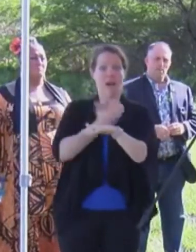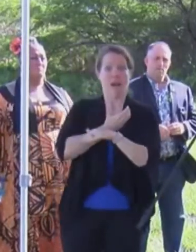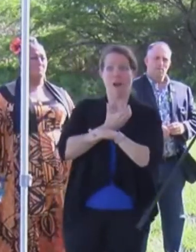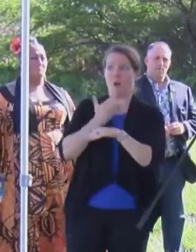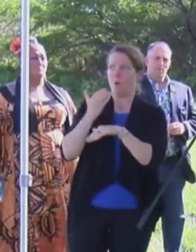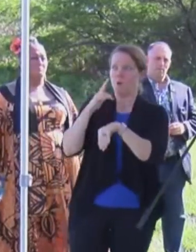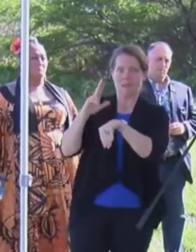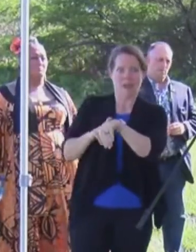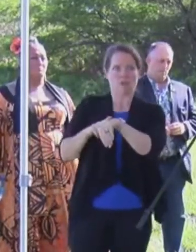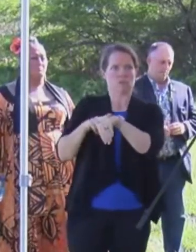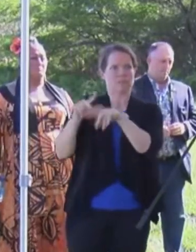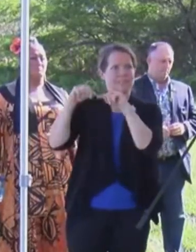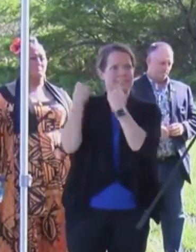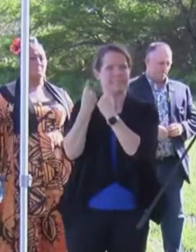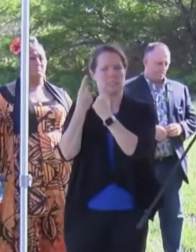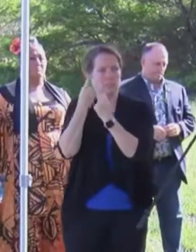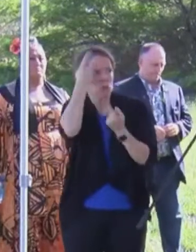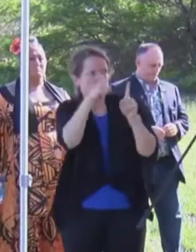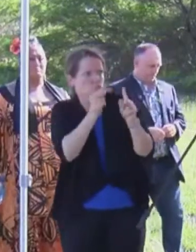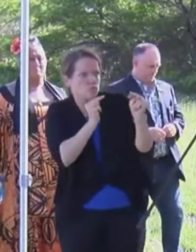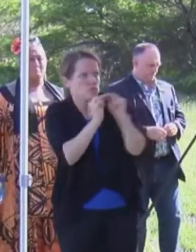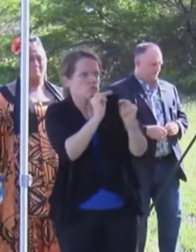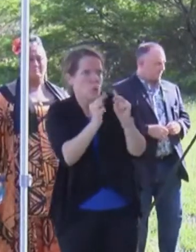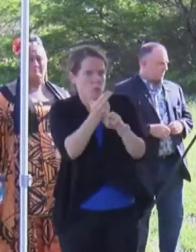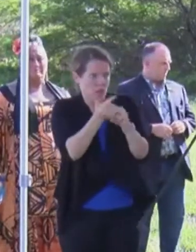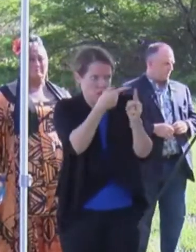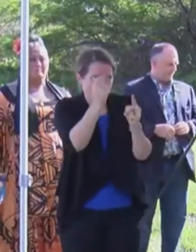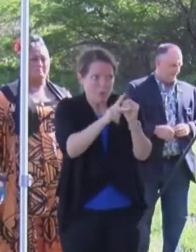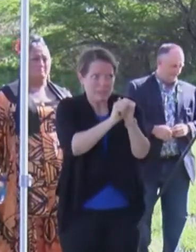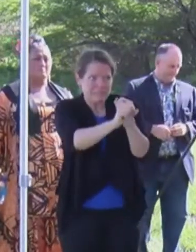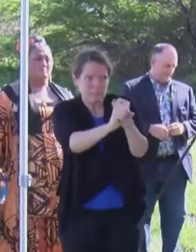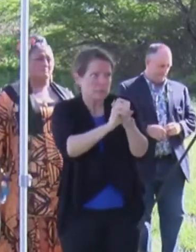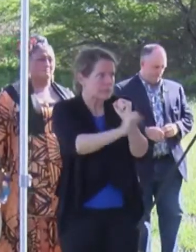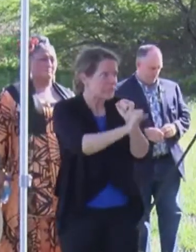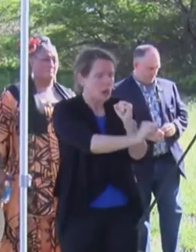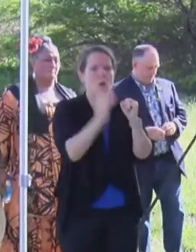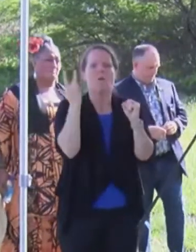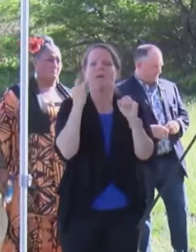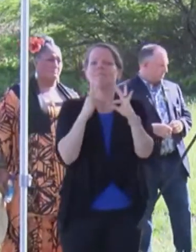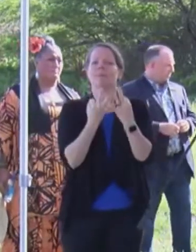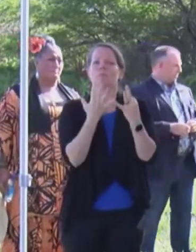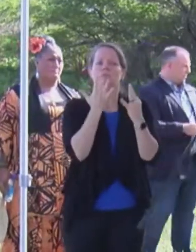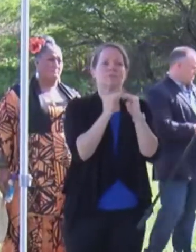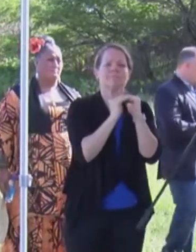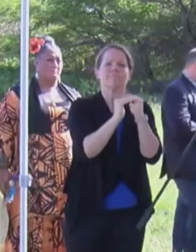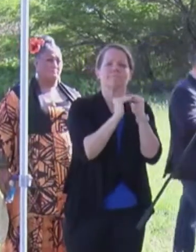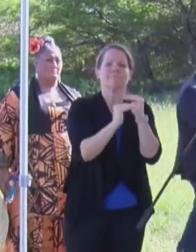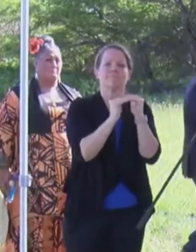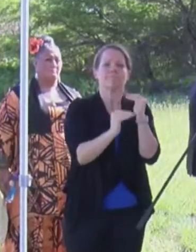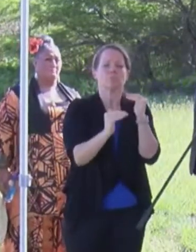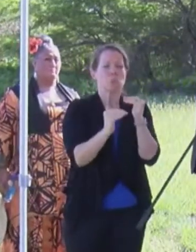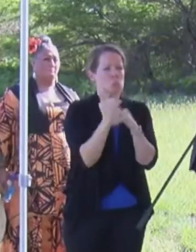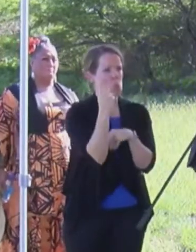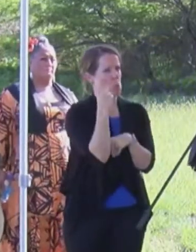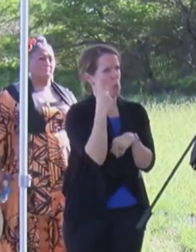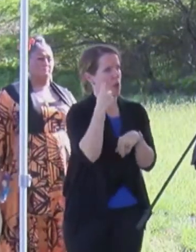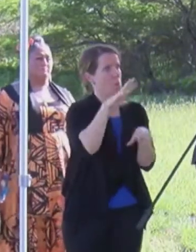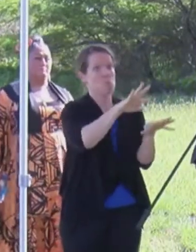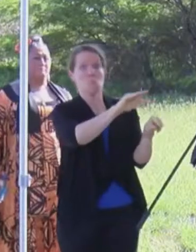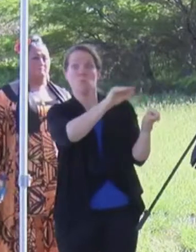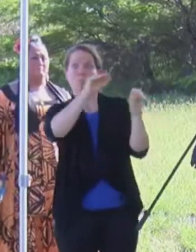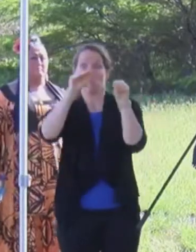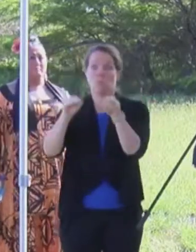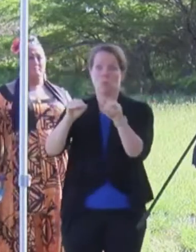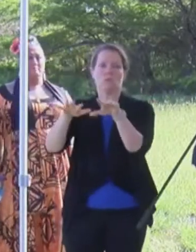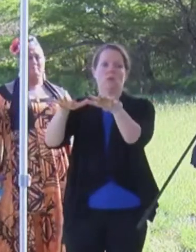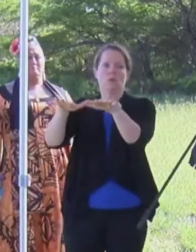the stability of our clients. I also want to mention that as individuals and families move out of their temporary emergency shelters,